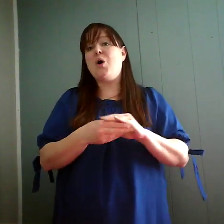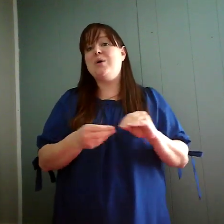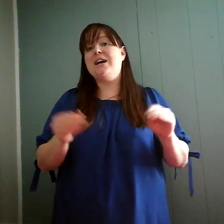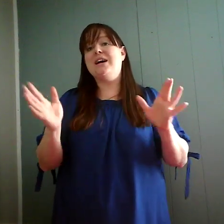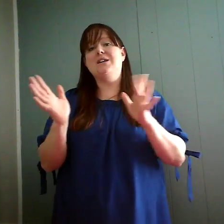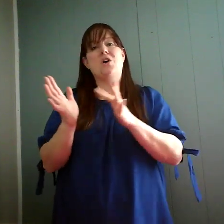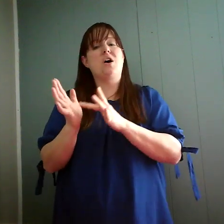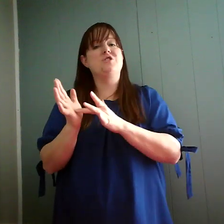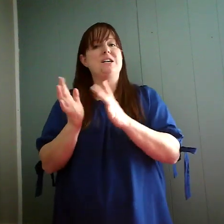stories of